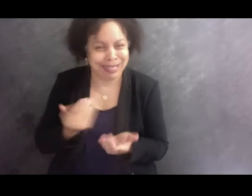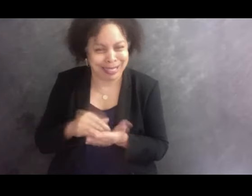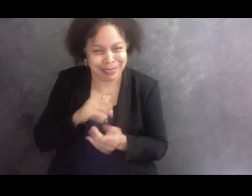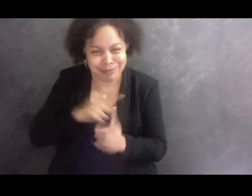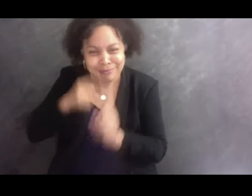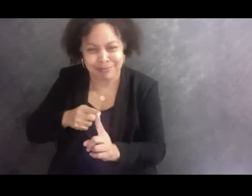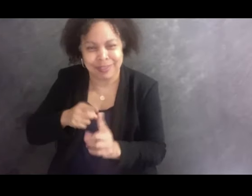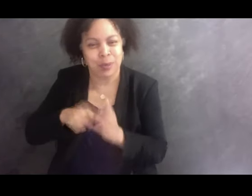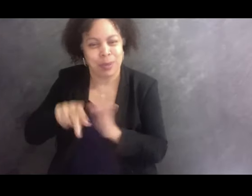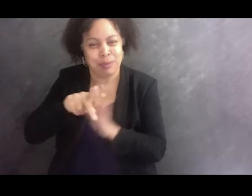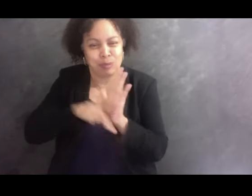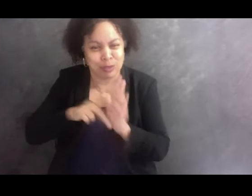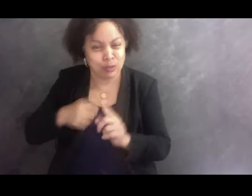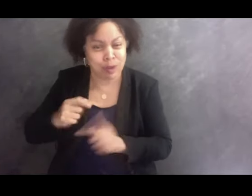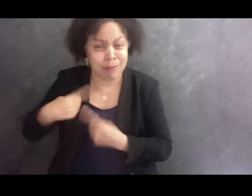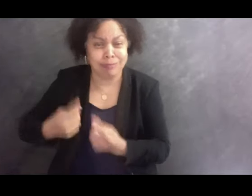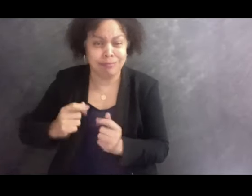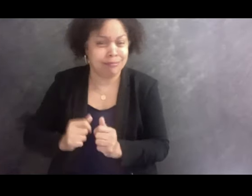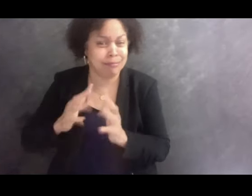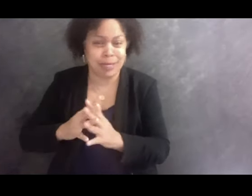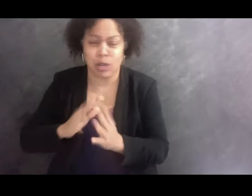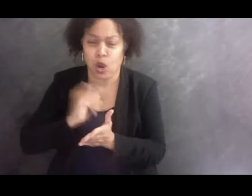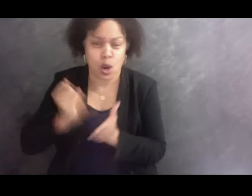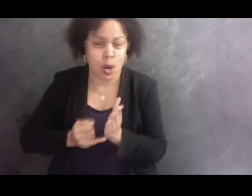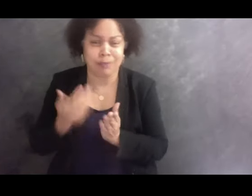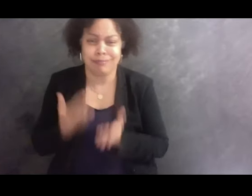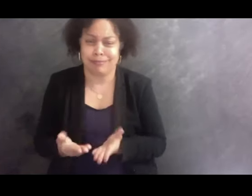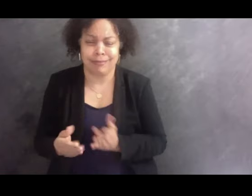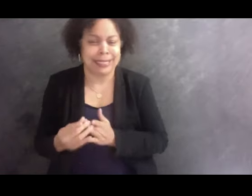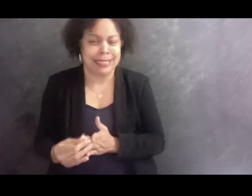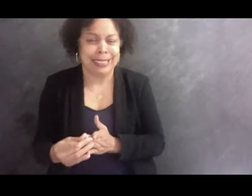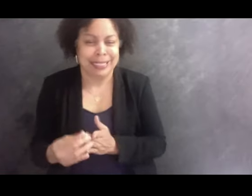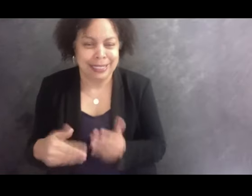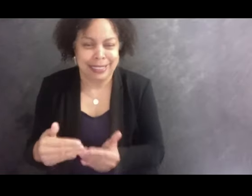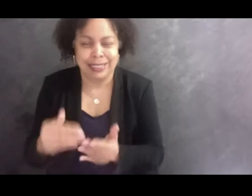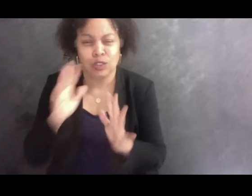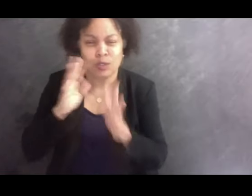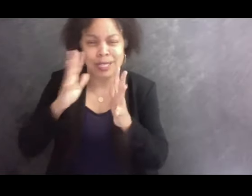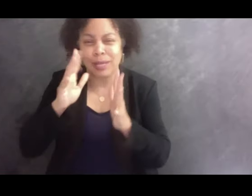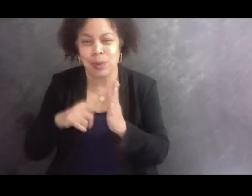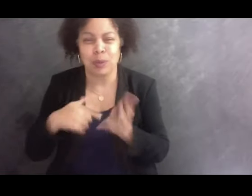beliefs that art leads the way in kind of creating the world that we want to see.